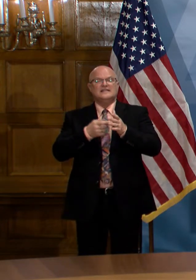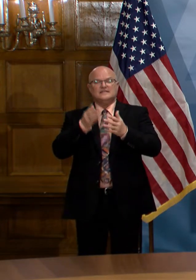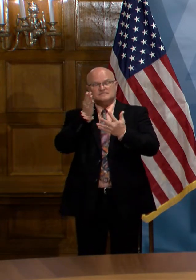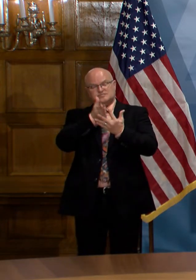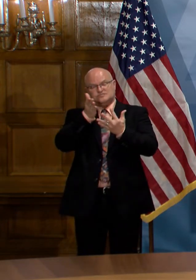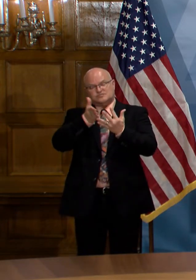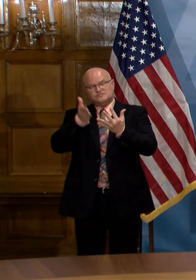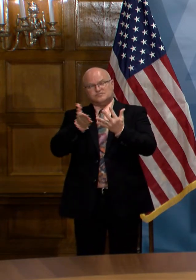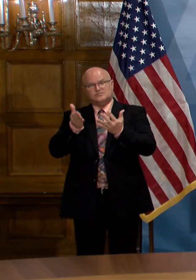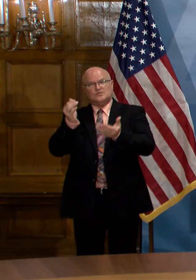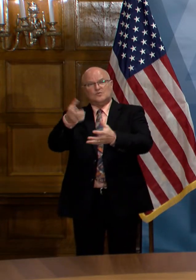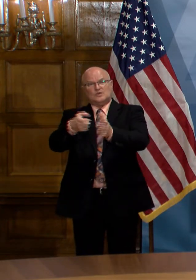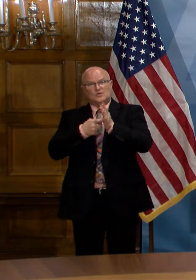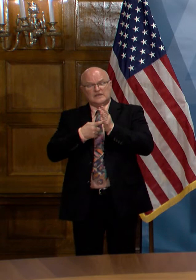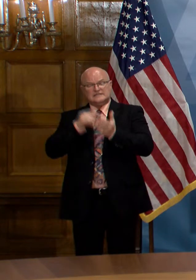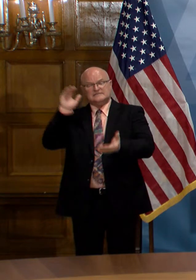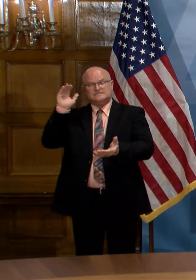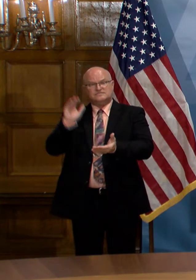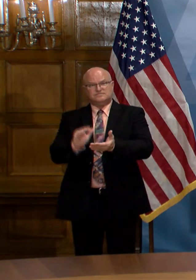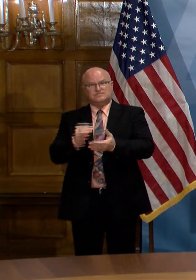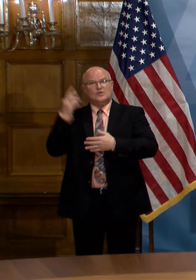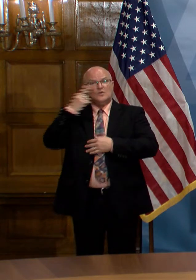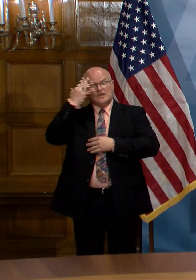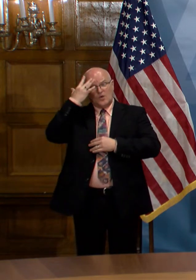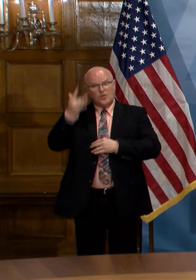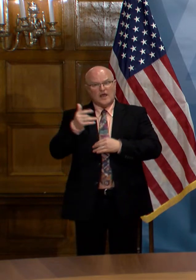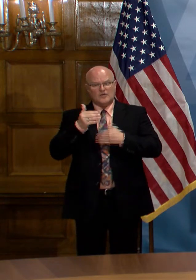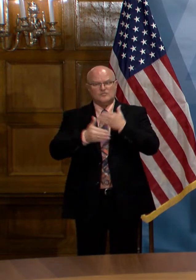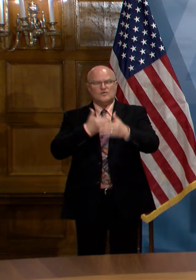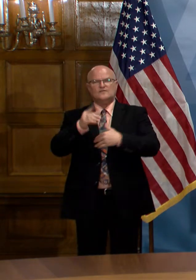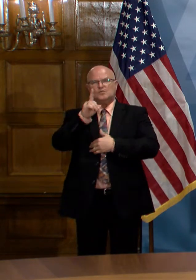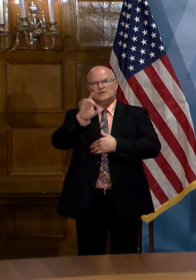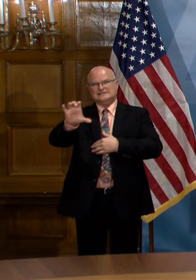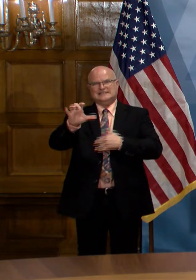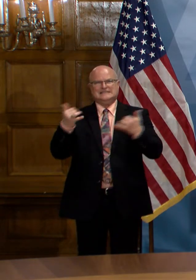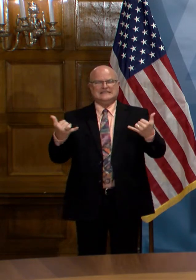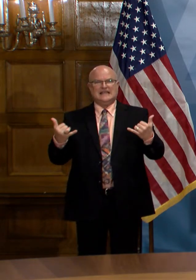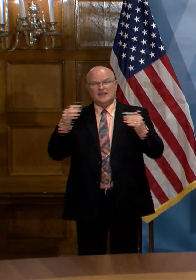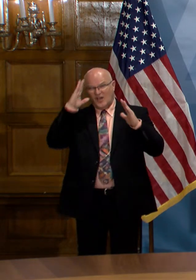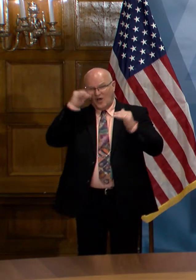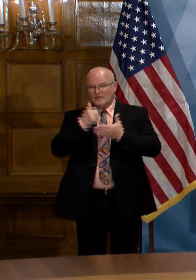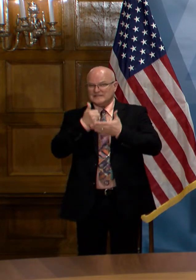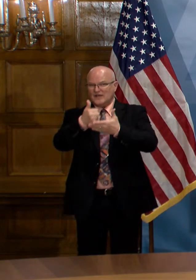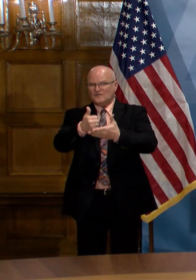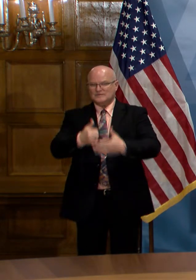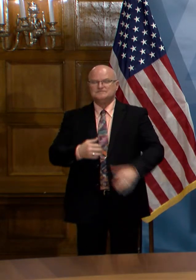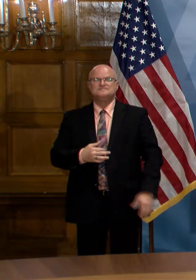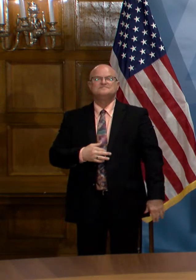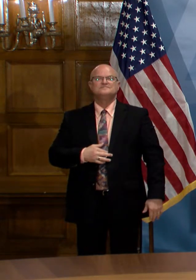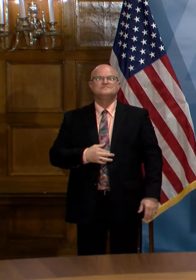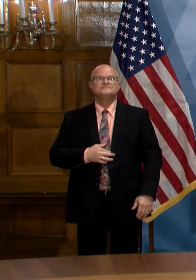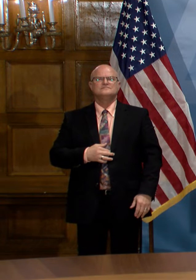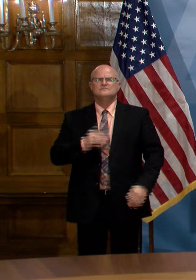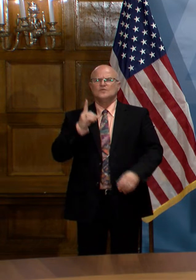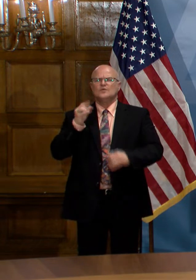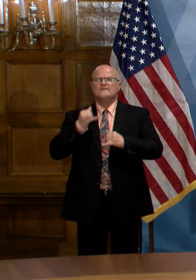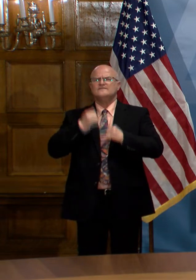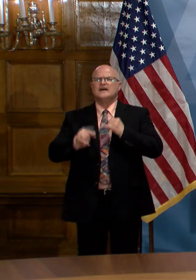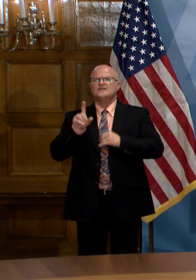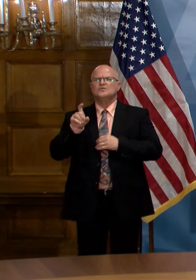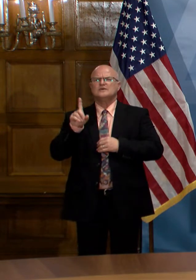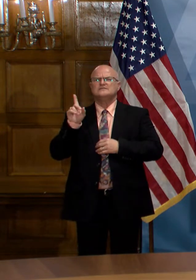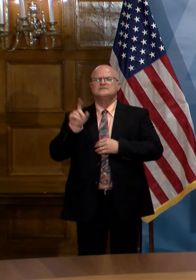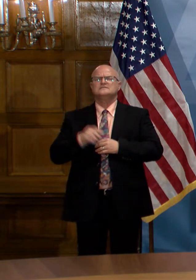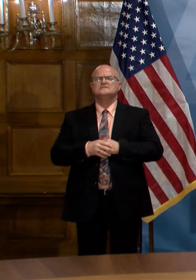requested had been reduced. And so that's one of the reasons we're moving to 1C today. I hope that's helpful. Is there one final